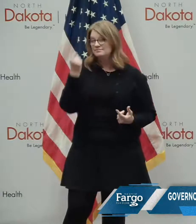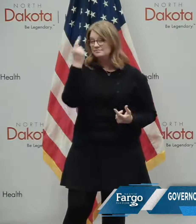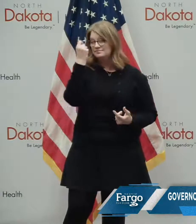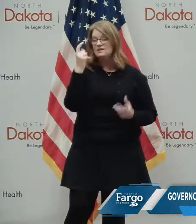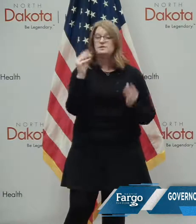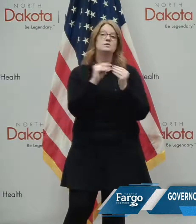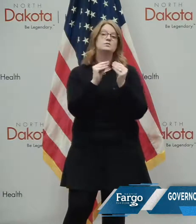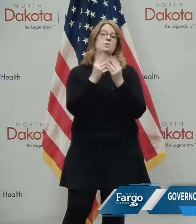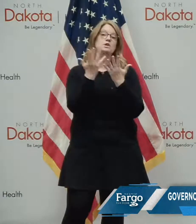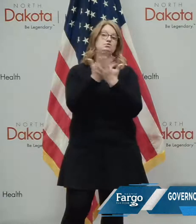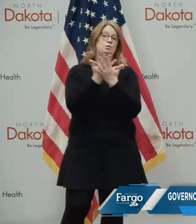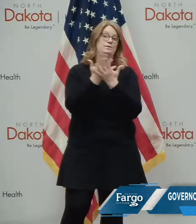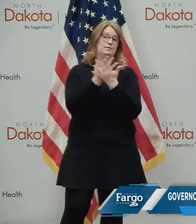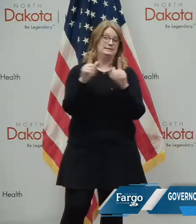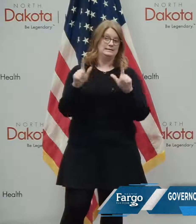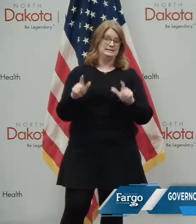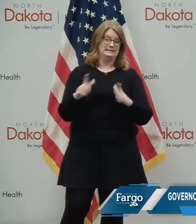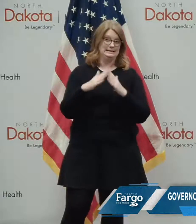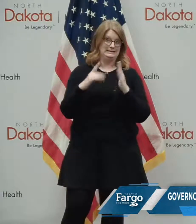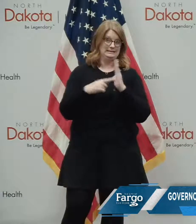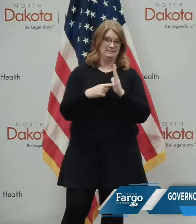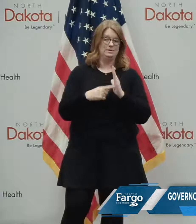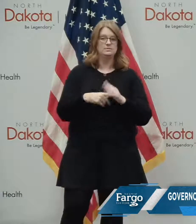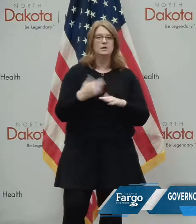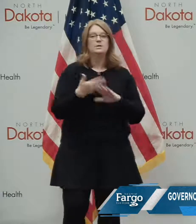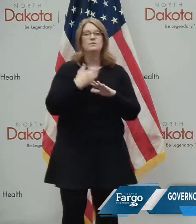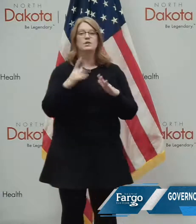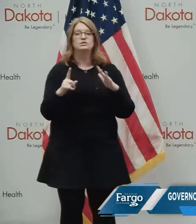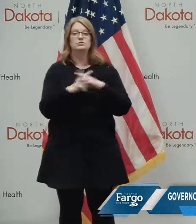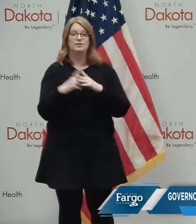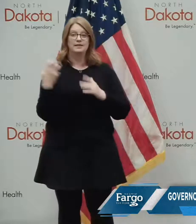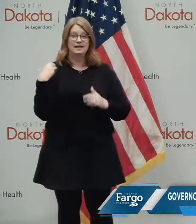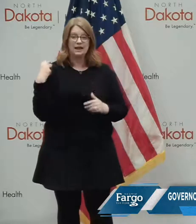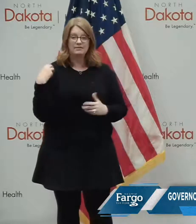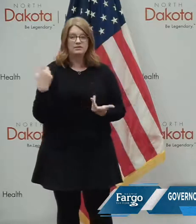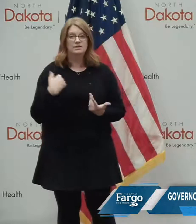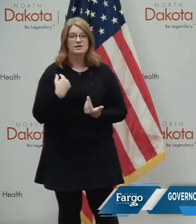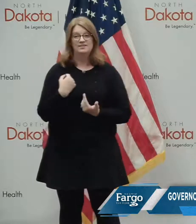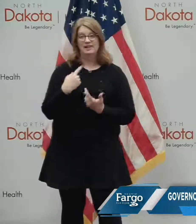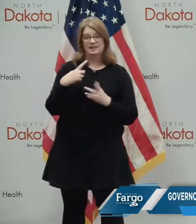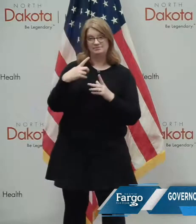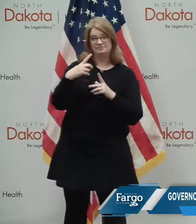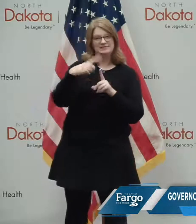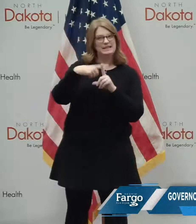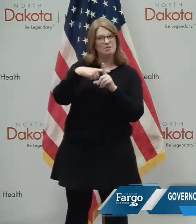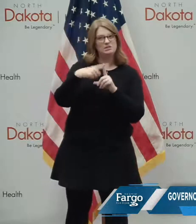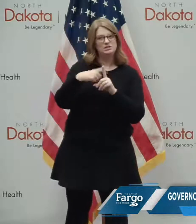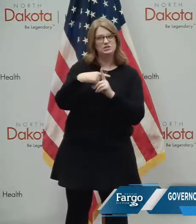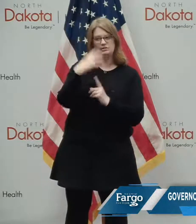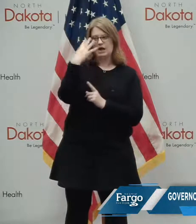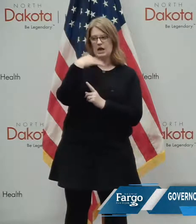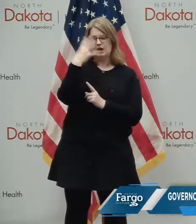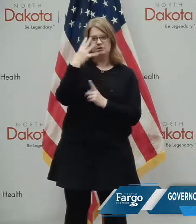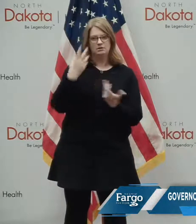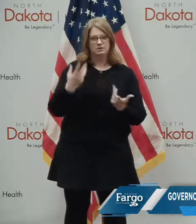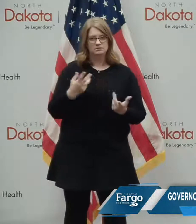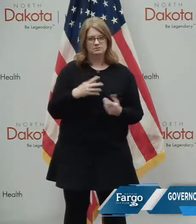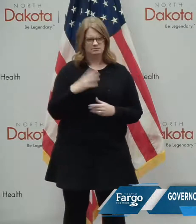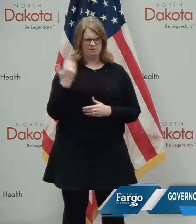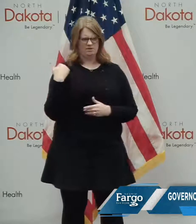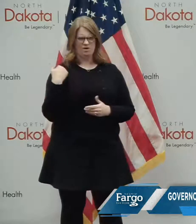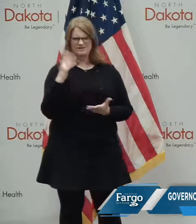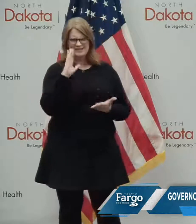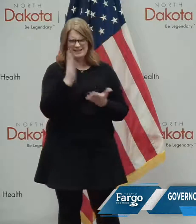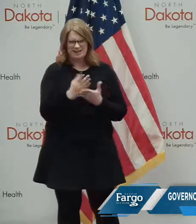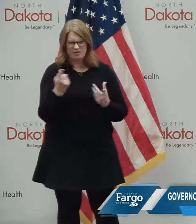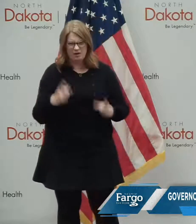for symptoms. I know before I come to the Capitol every day, I have my temperature taken. That doesn't happen in a lot of other years. And so in